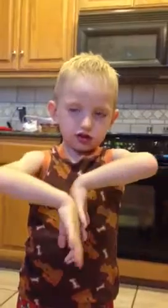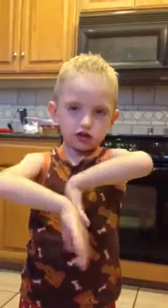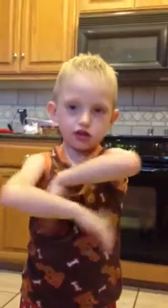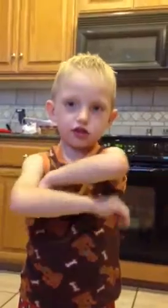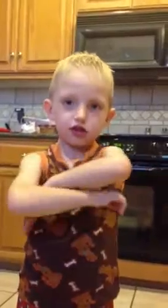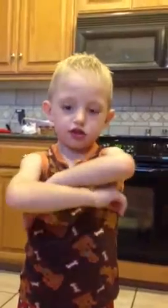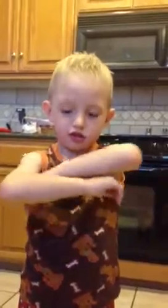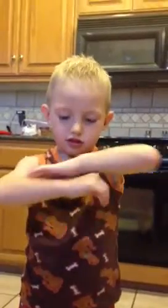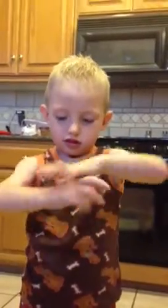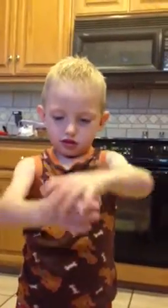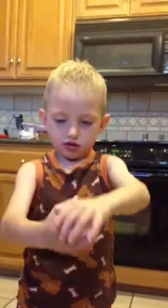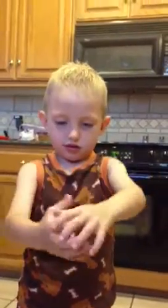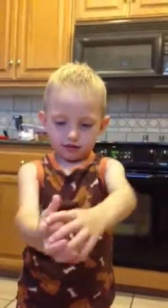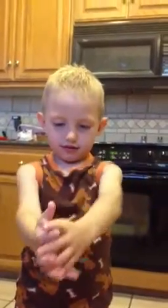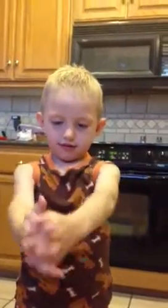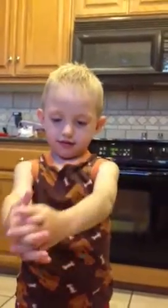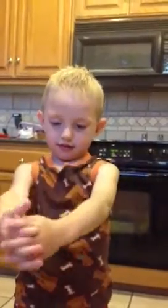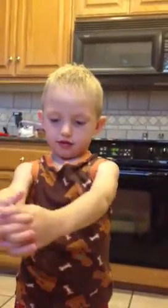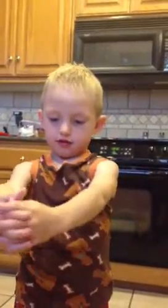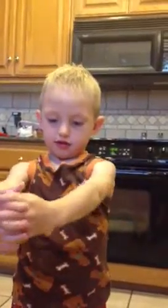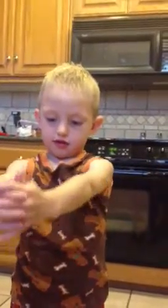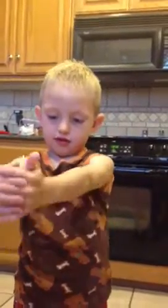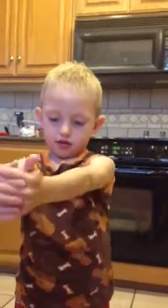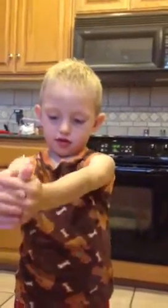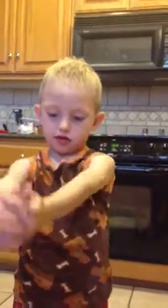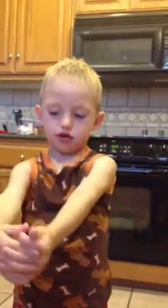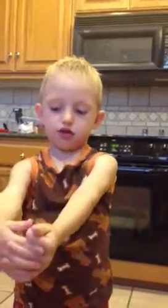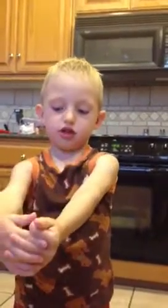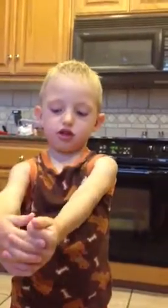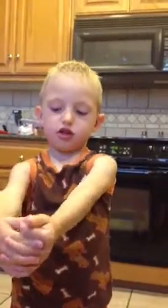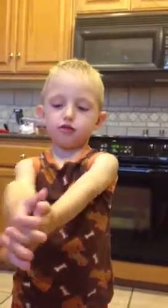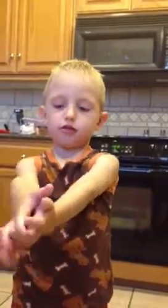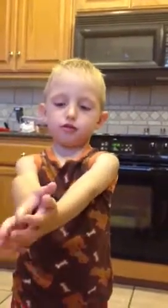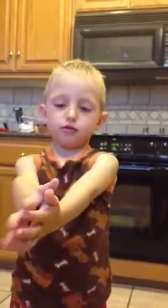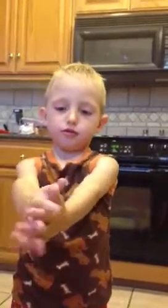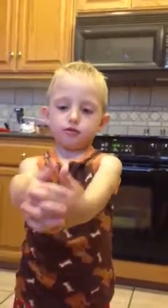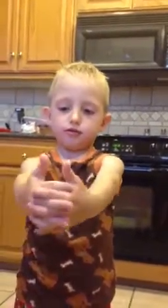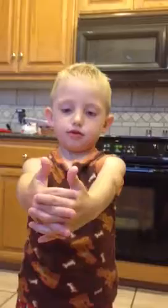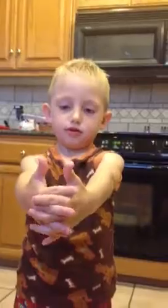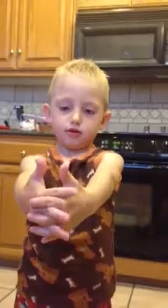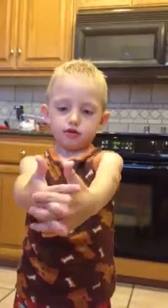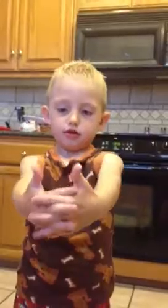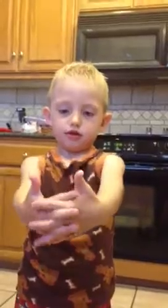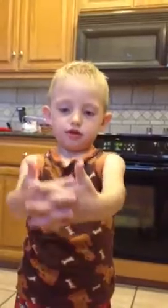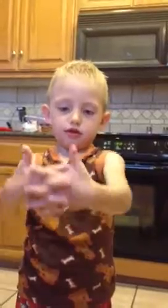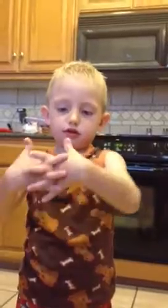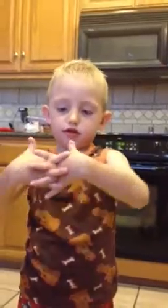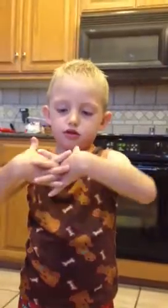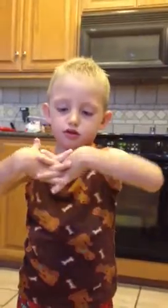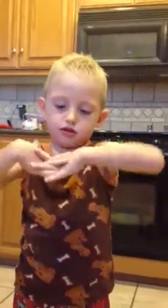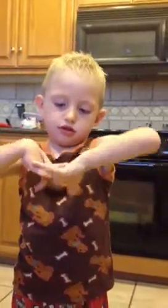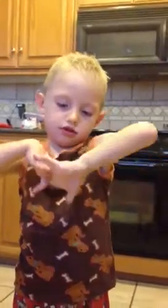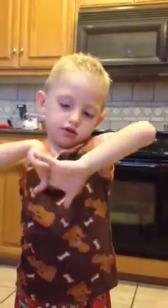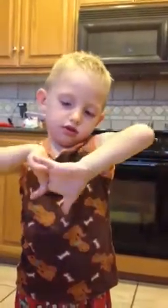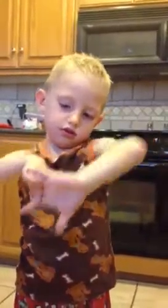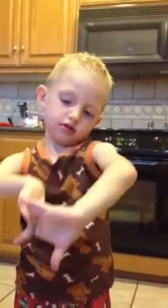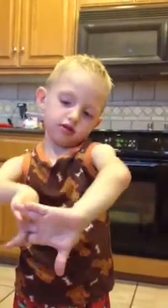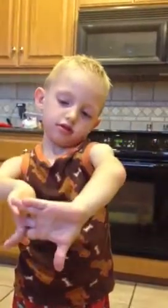Little? Yeah. Is it going to be your second cousin? Yes. Oh. Do you want to go see him